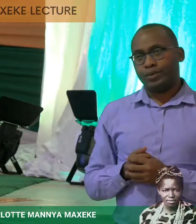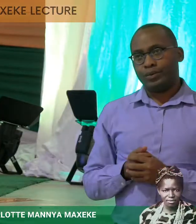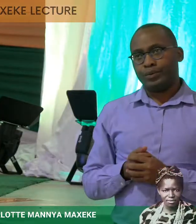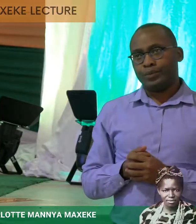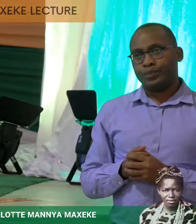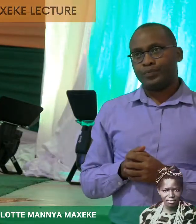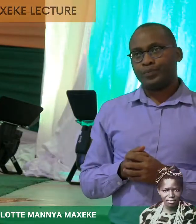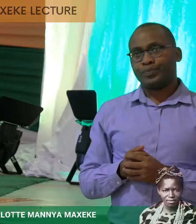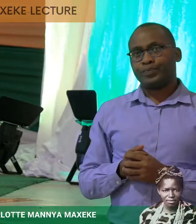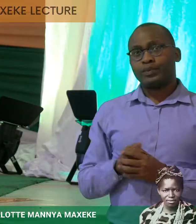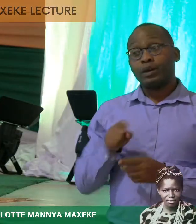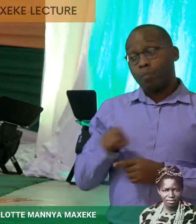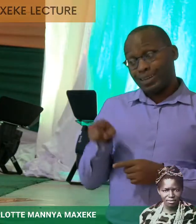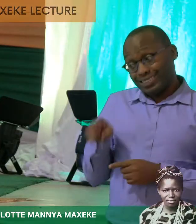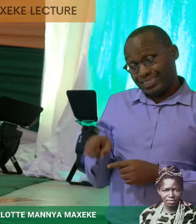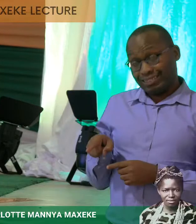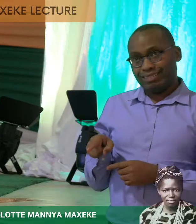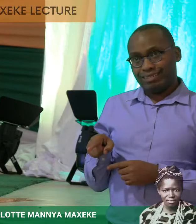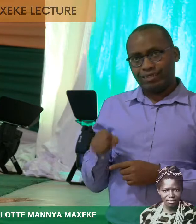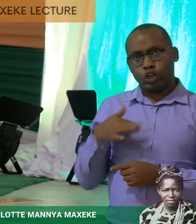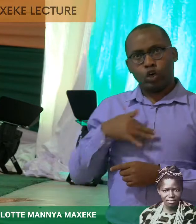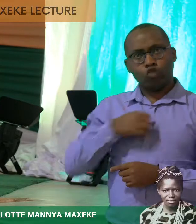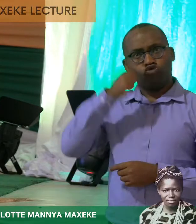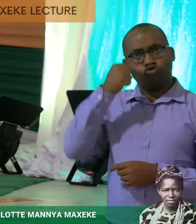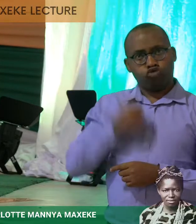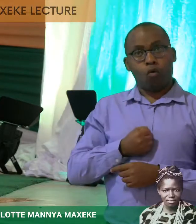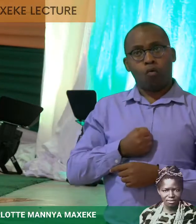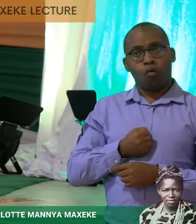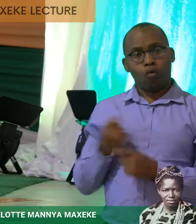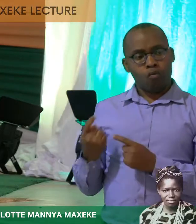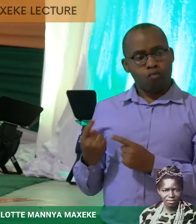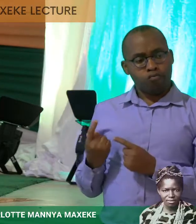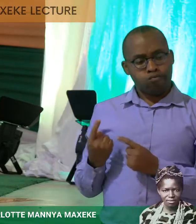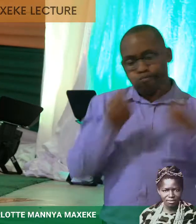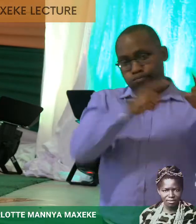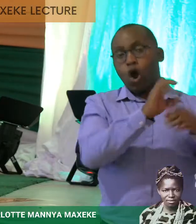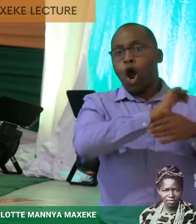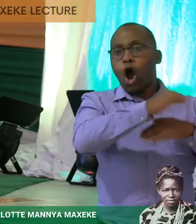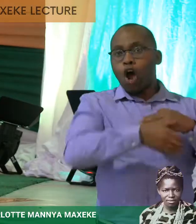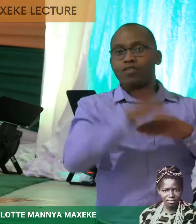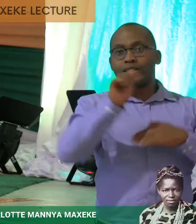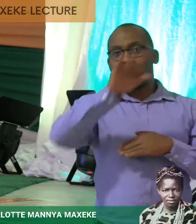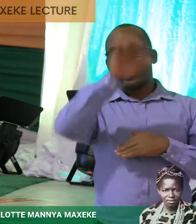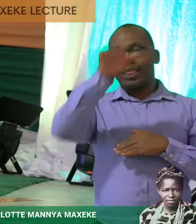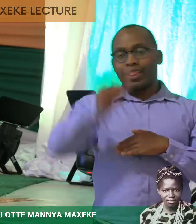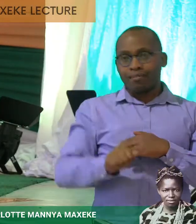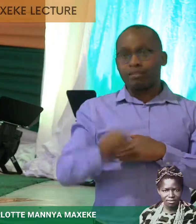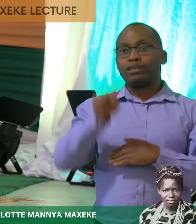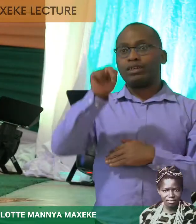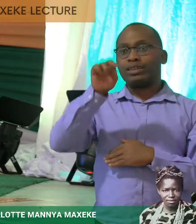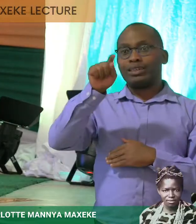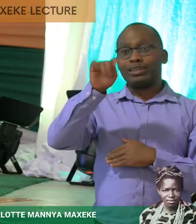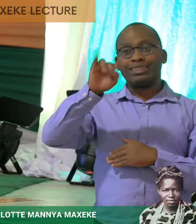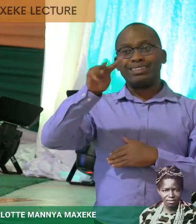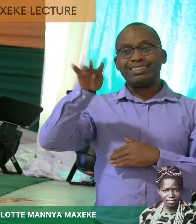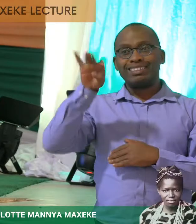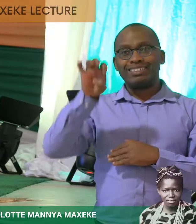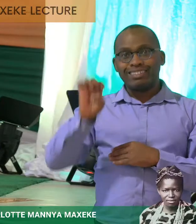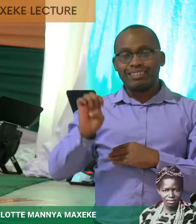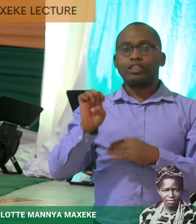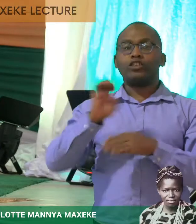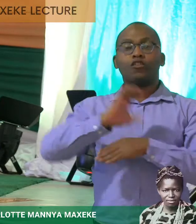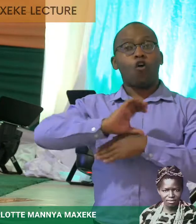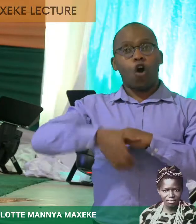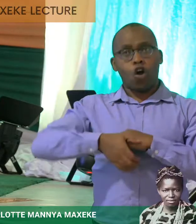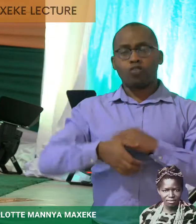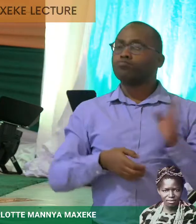her way into this conference of the South African Native National Congress in 1912. Mama Charlotte could